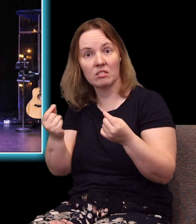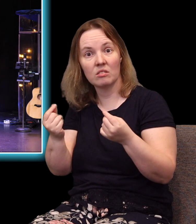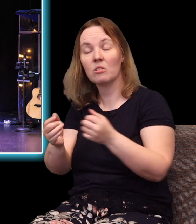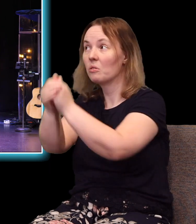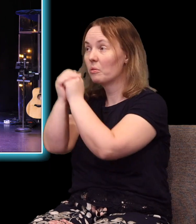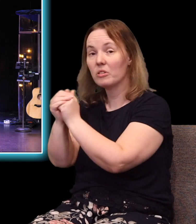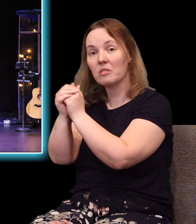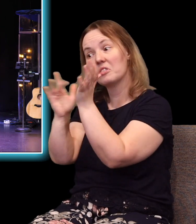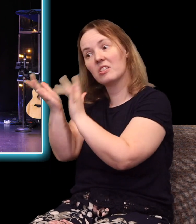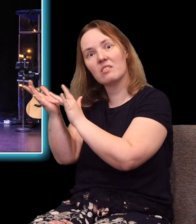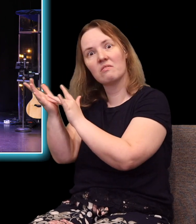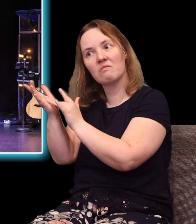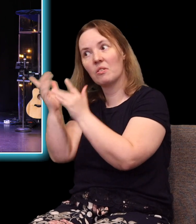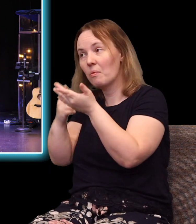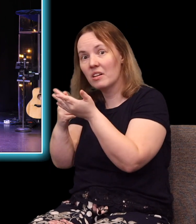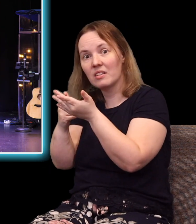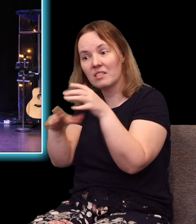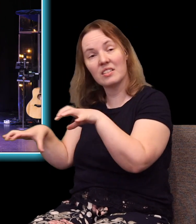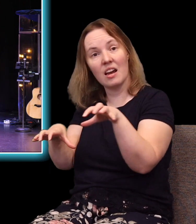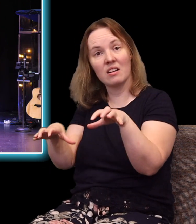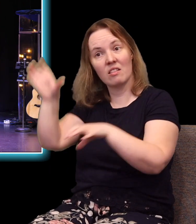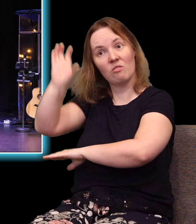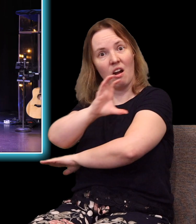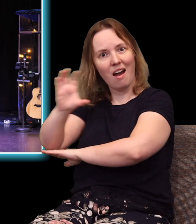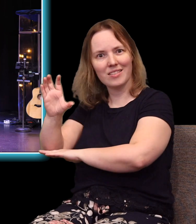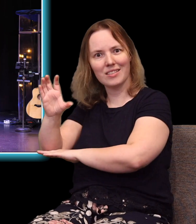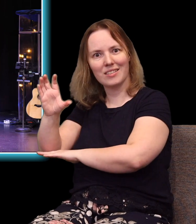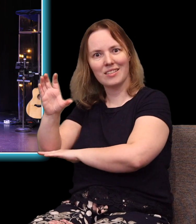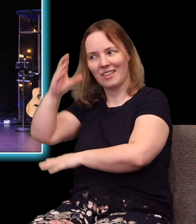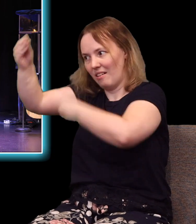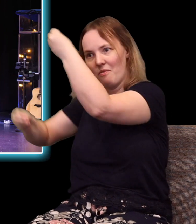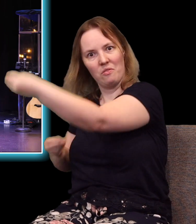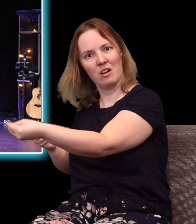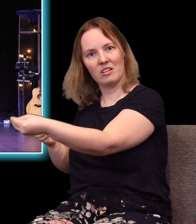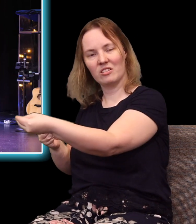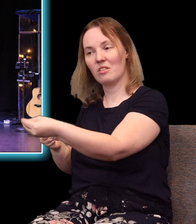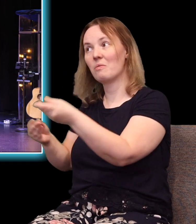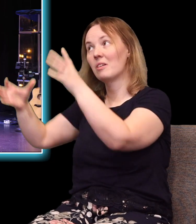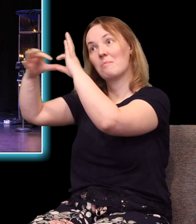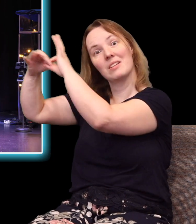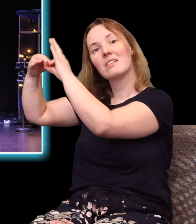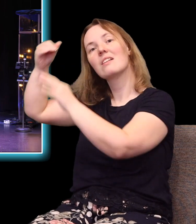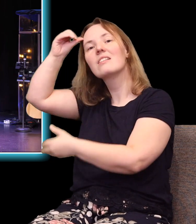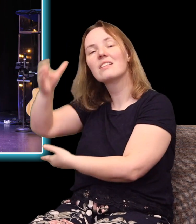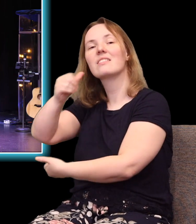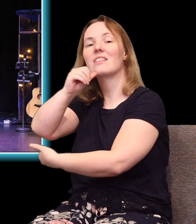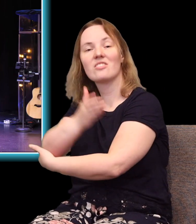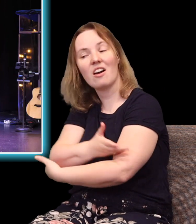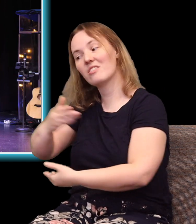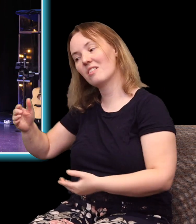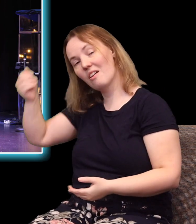We worship Jesus for what he has done to the cross and provision he's made for us to be sons and daughters of